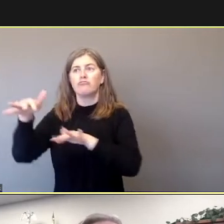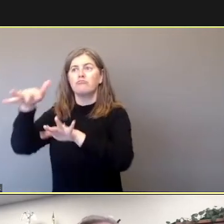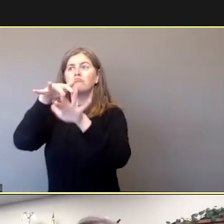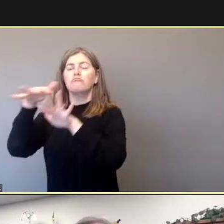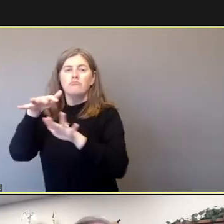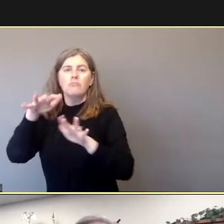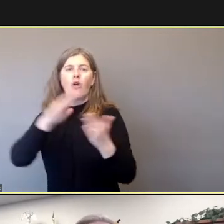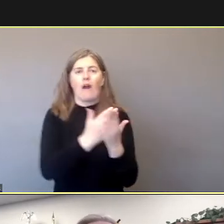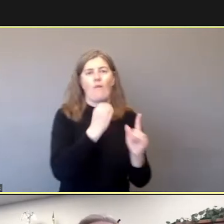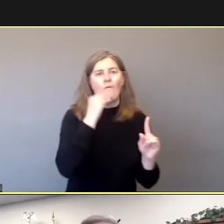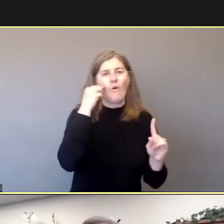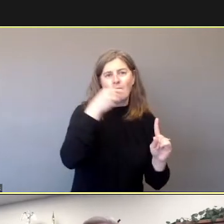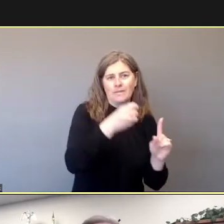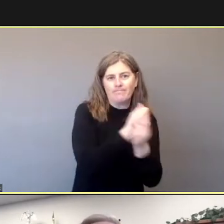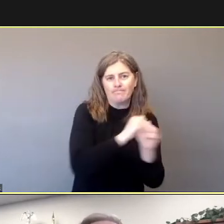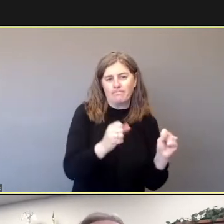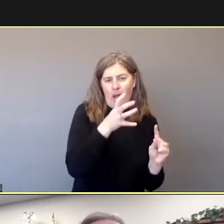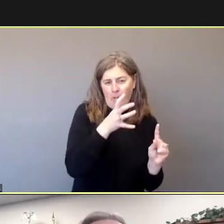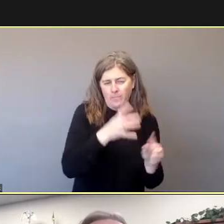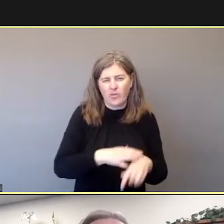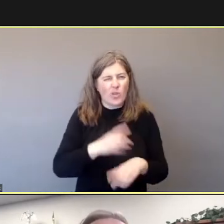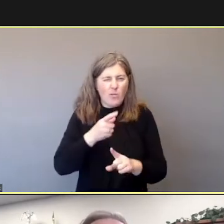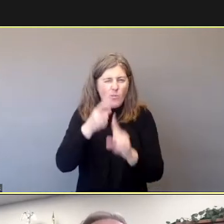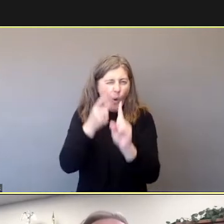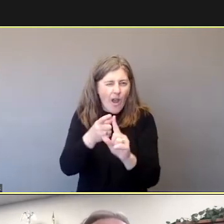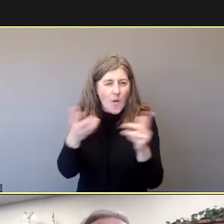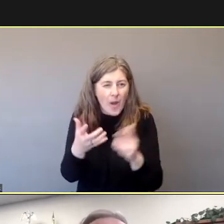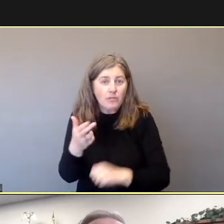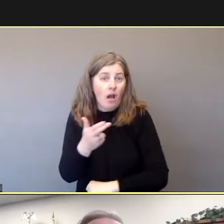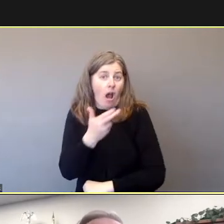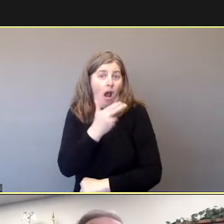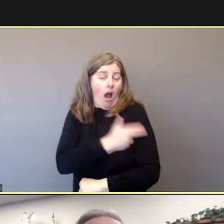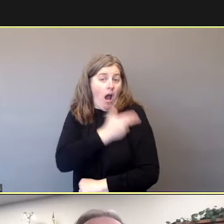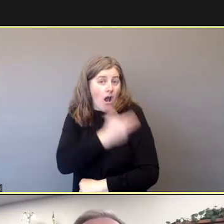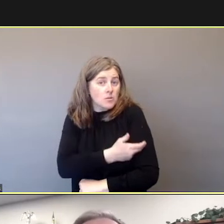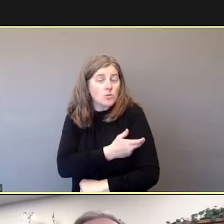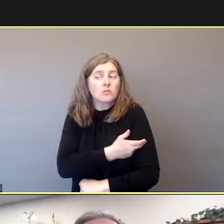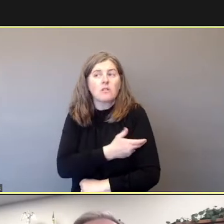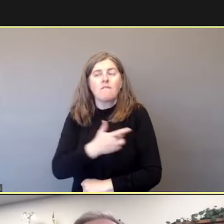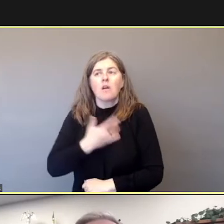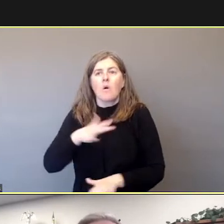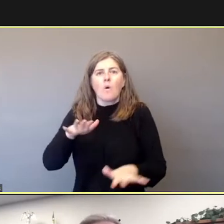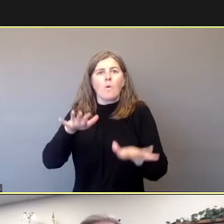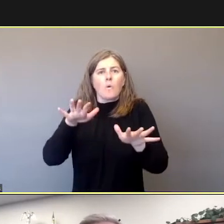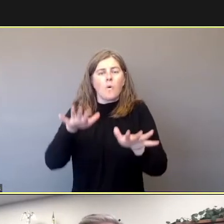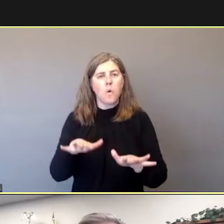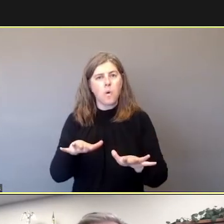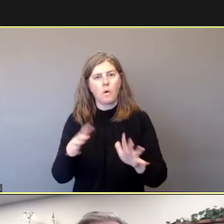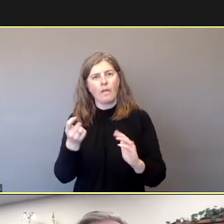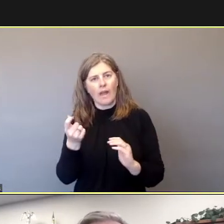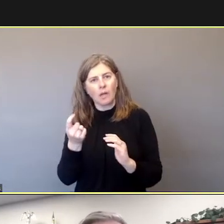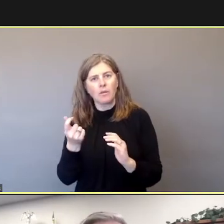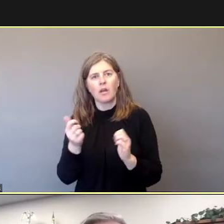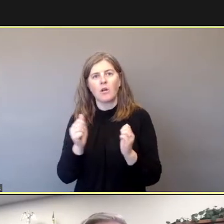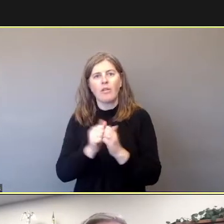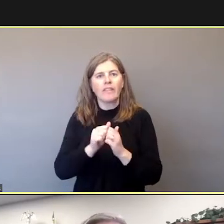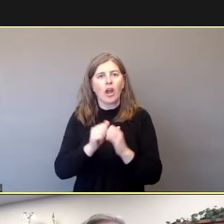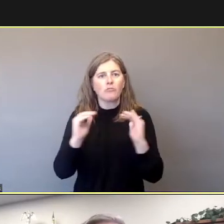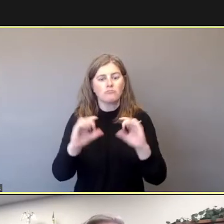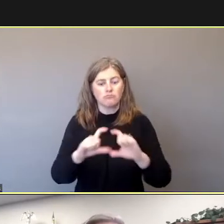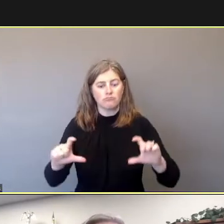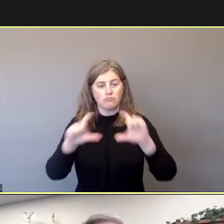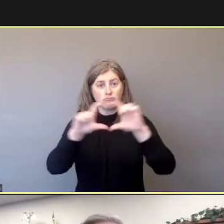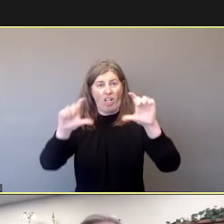her. So bottom line, hospitals finally seeing some relief, and our intent is to let the crisis standards of